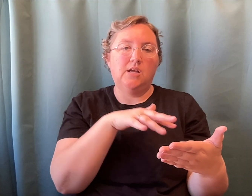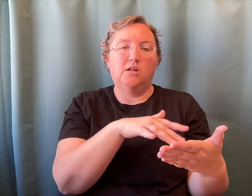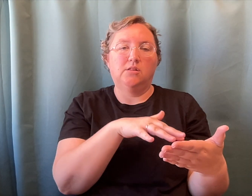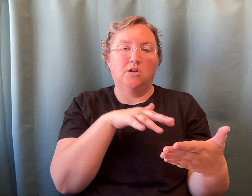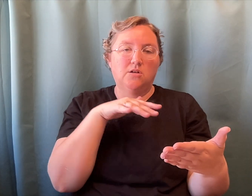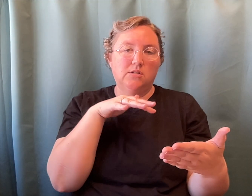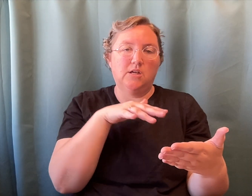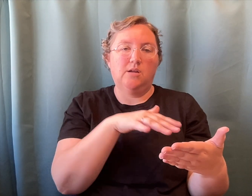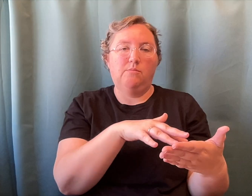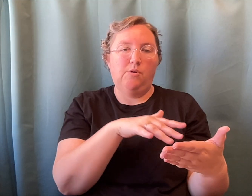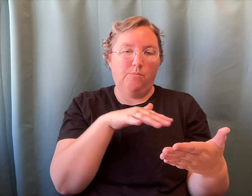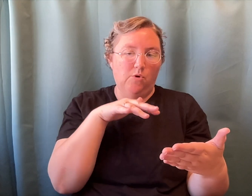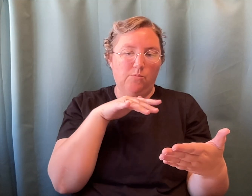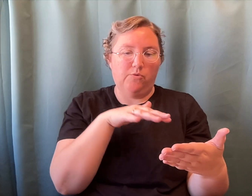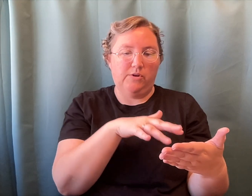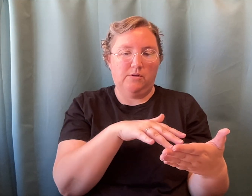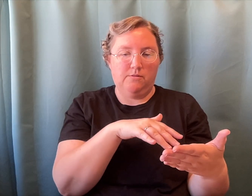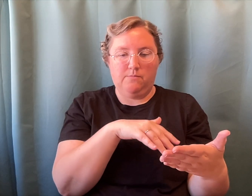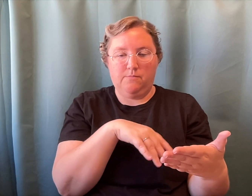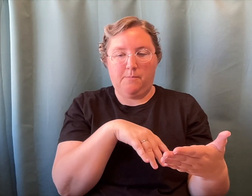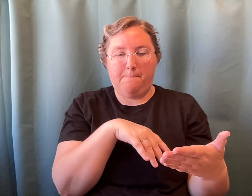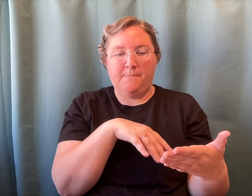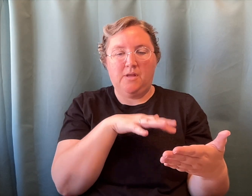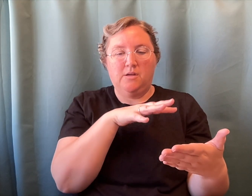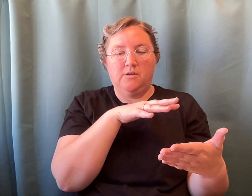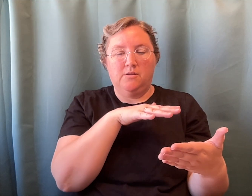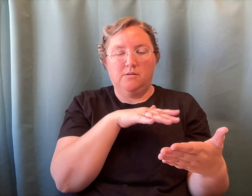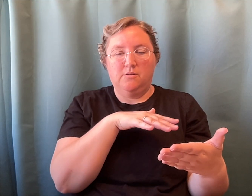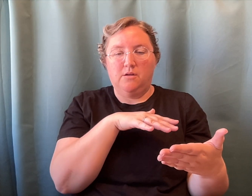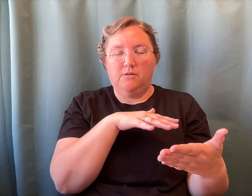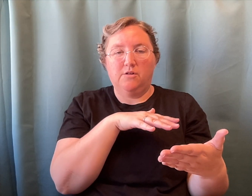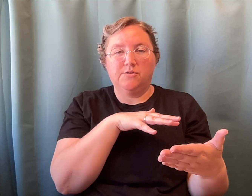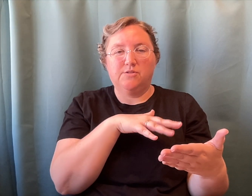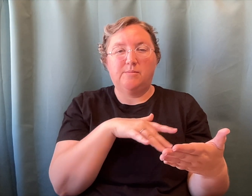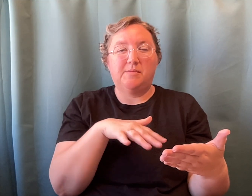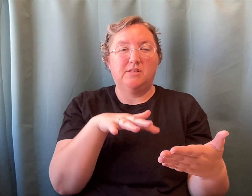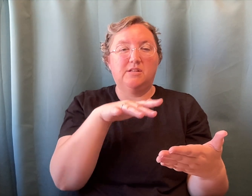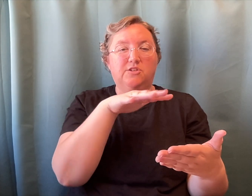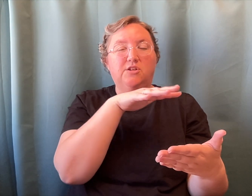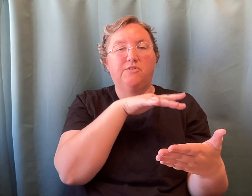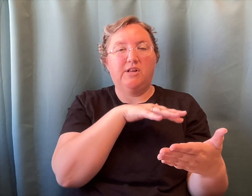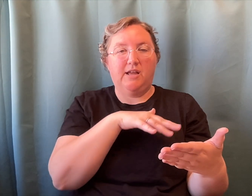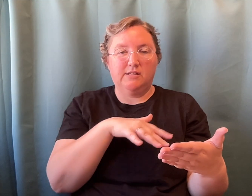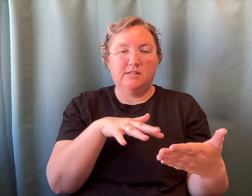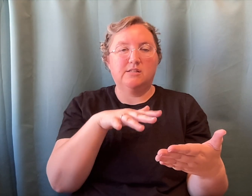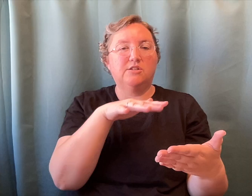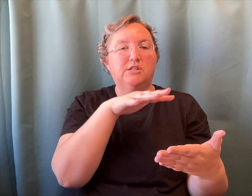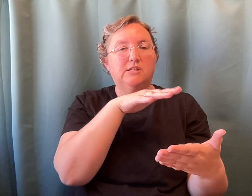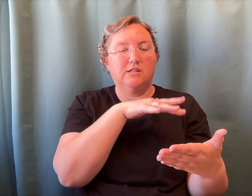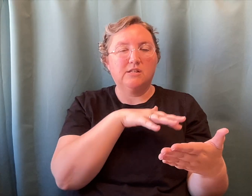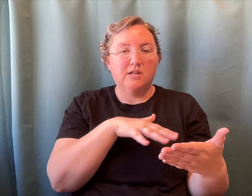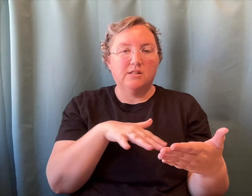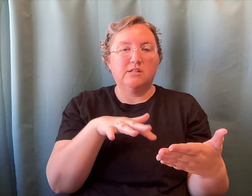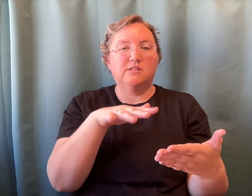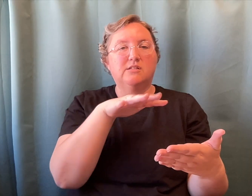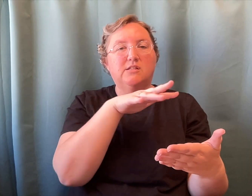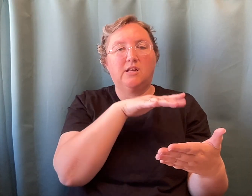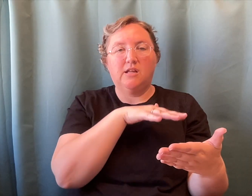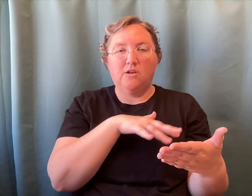a long time, more moving. You'll also see maybe in the dictionary, if you can access it, she signs this studying